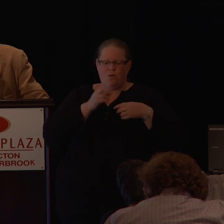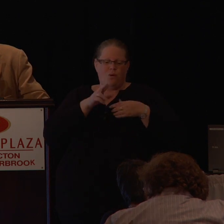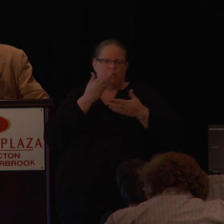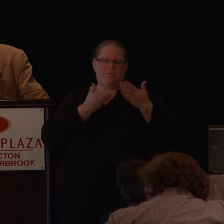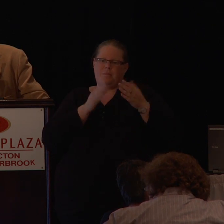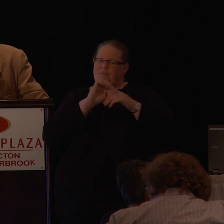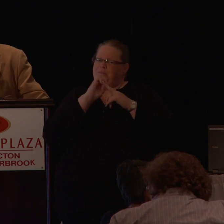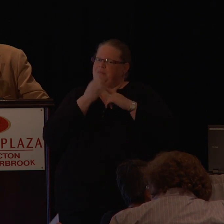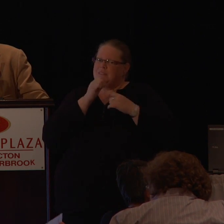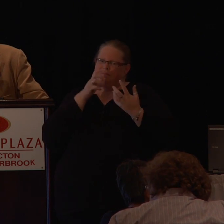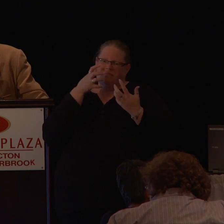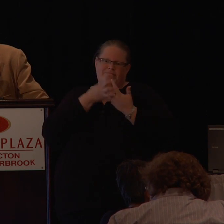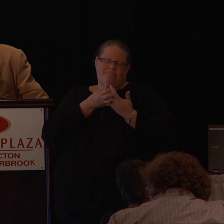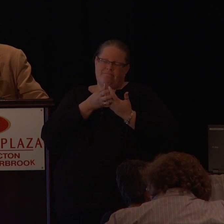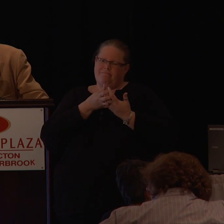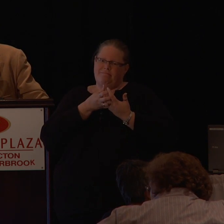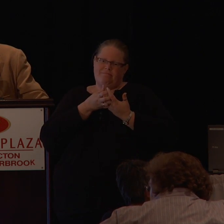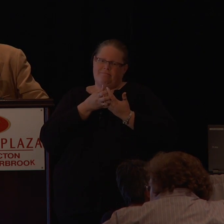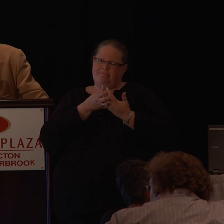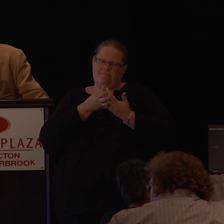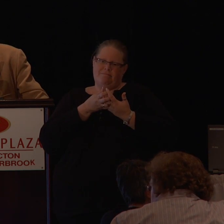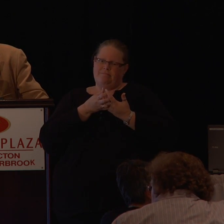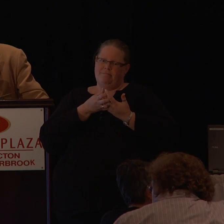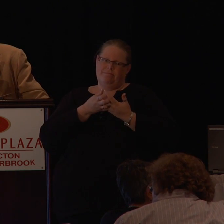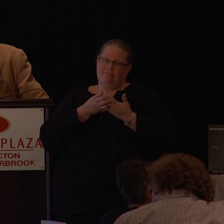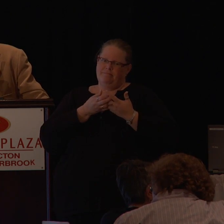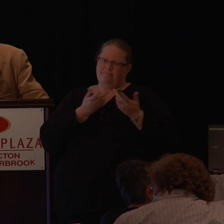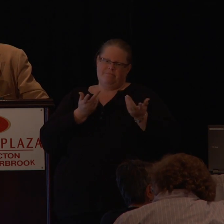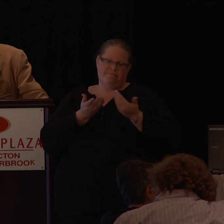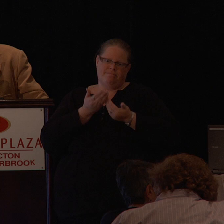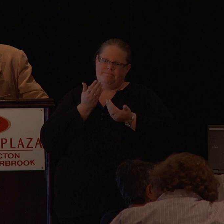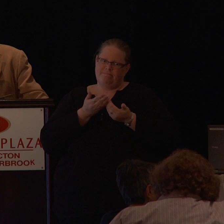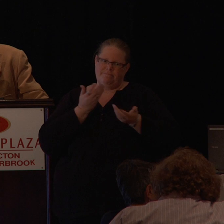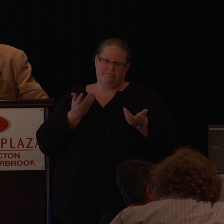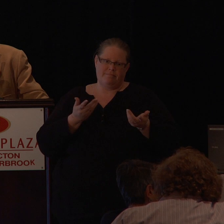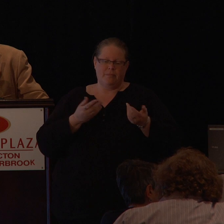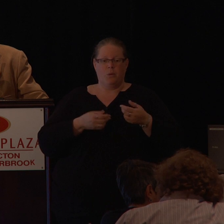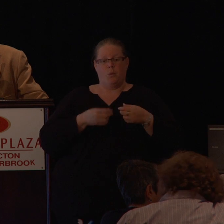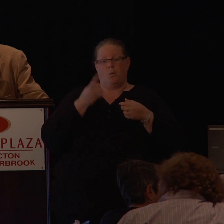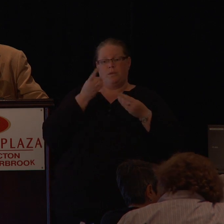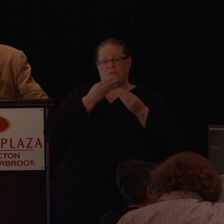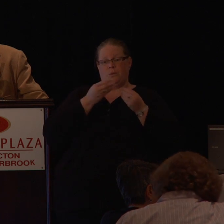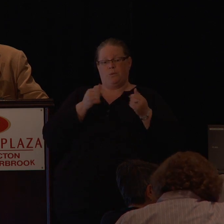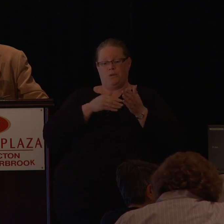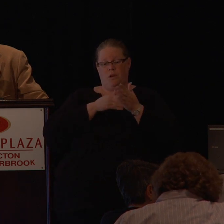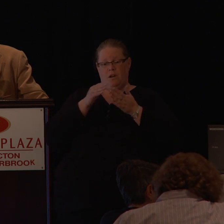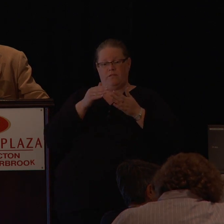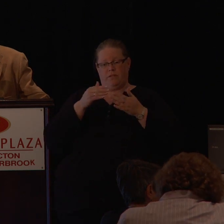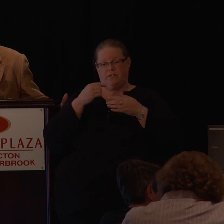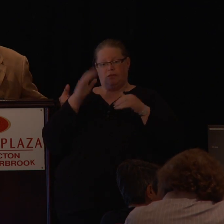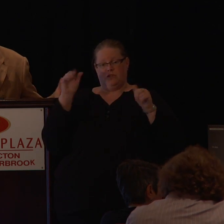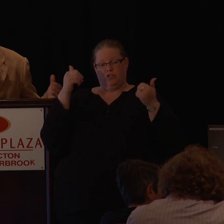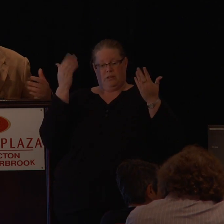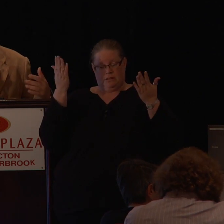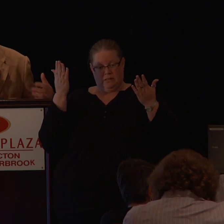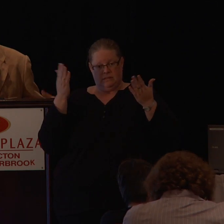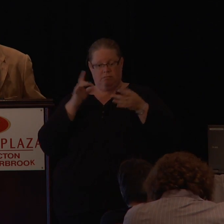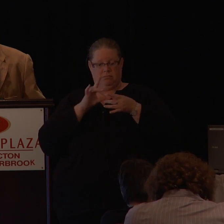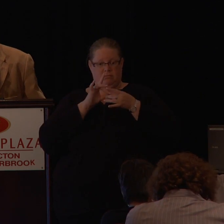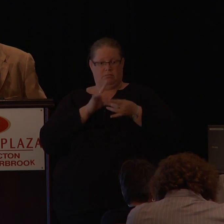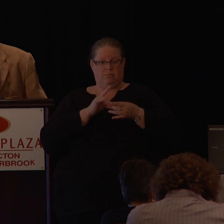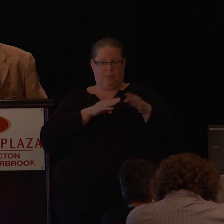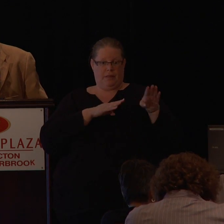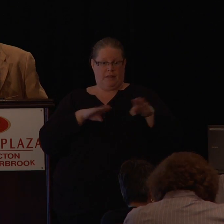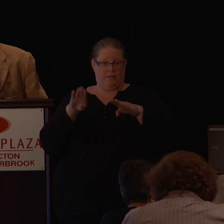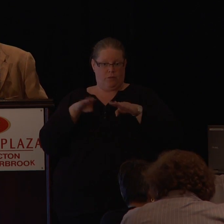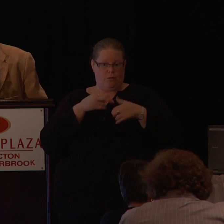environment they're in. It might be where they're learning. One of the solutions that's often suggested in dealing with the